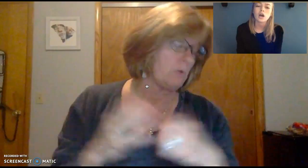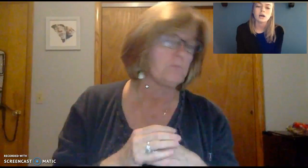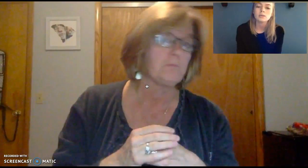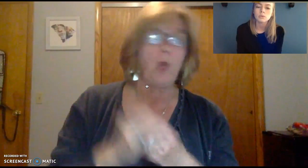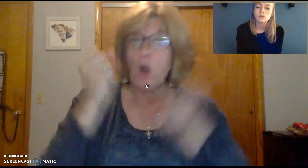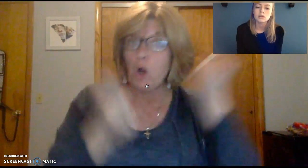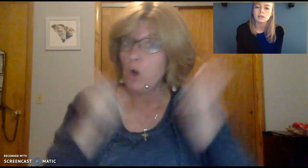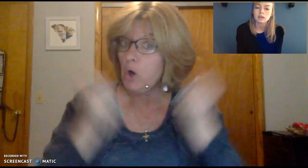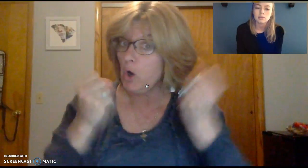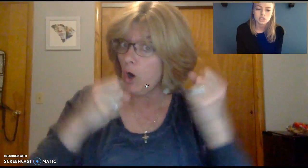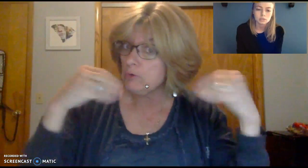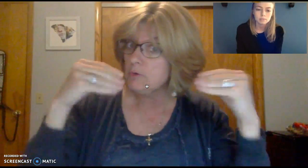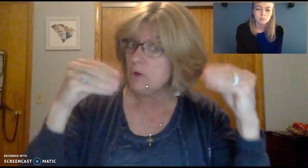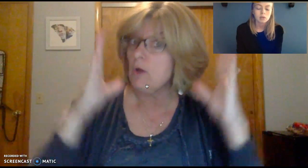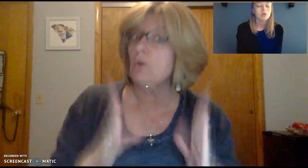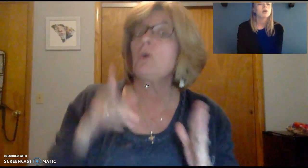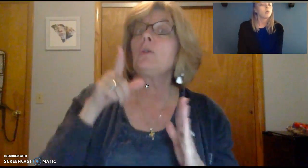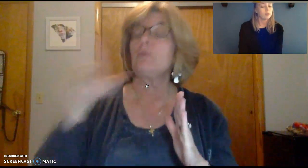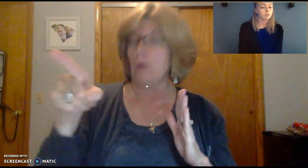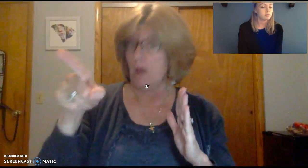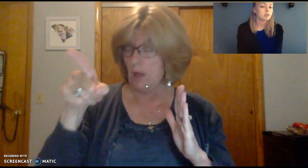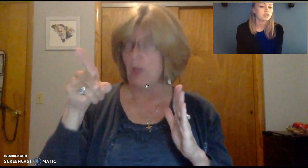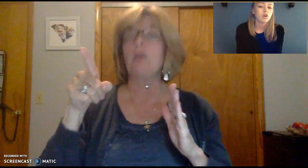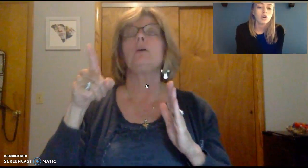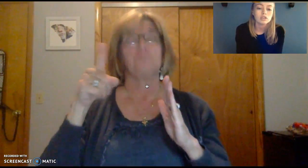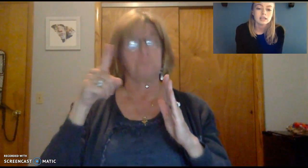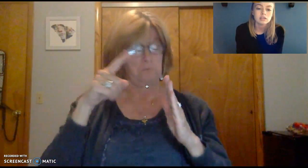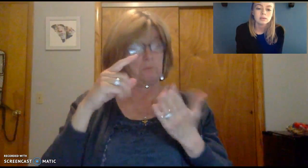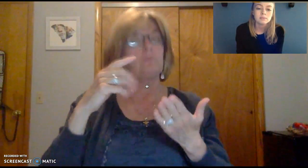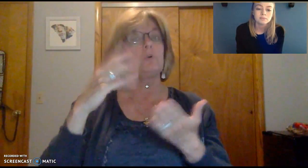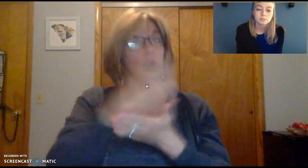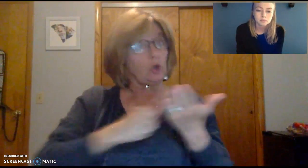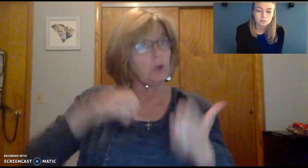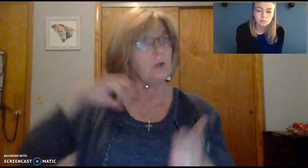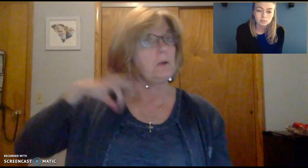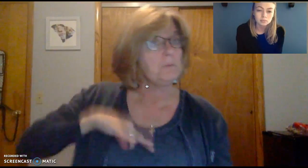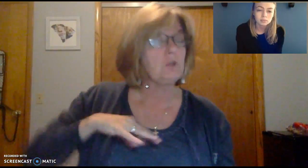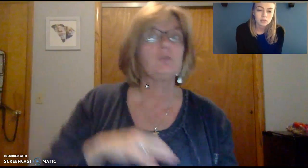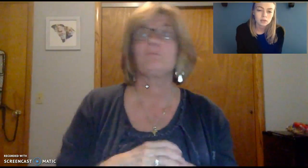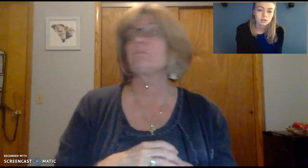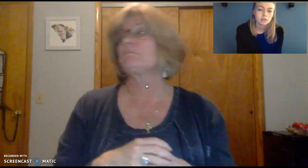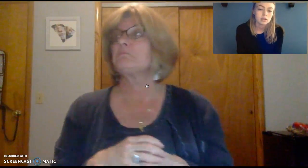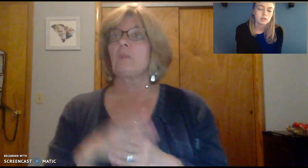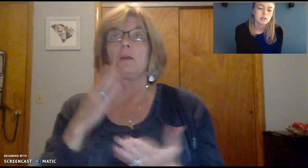of jobs would get commission? Well, there's car salesmen.